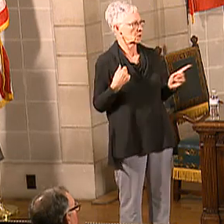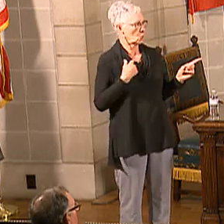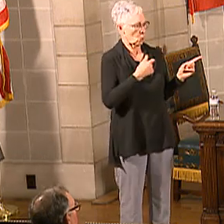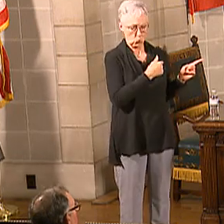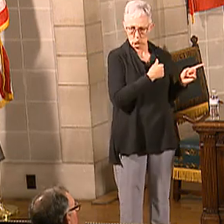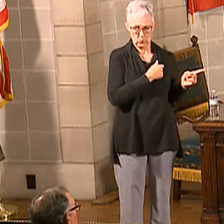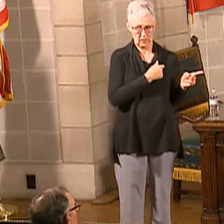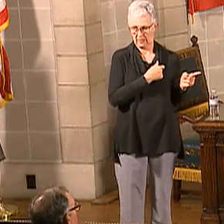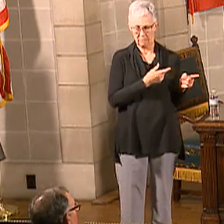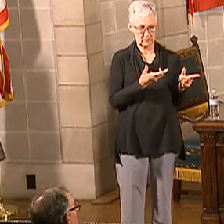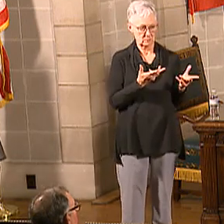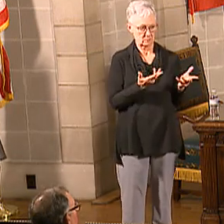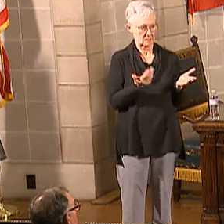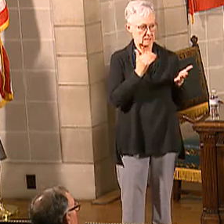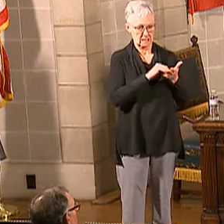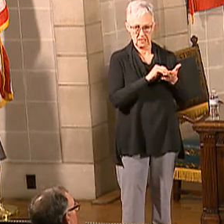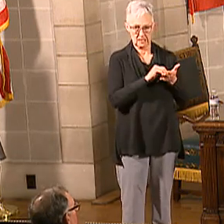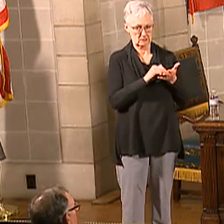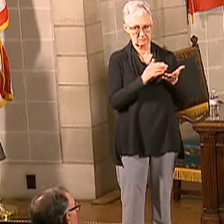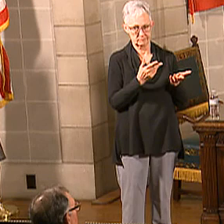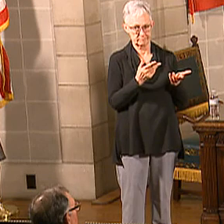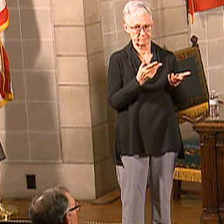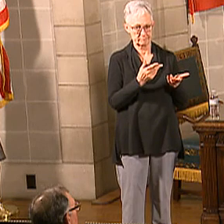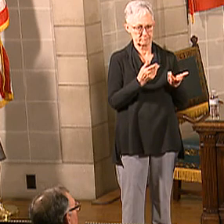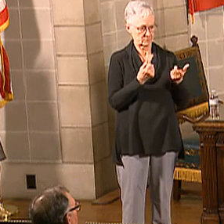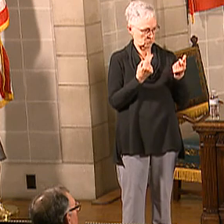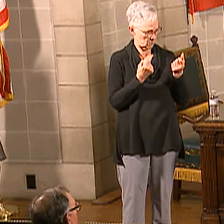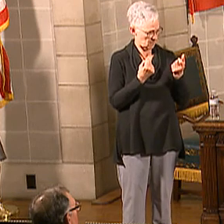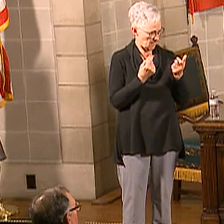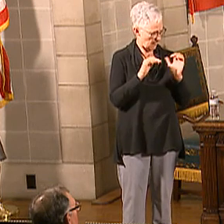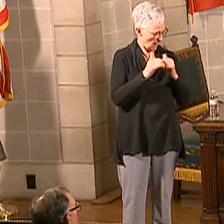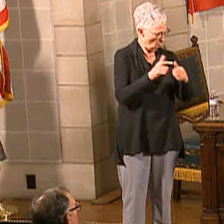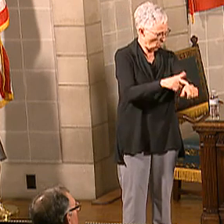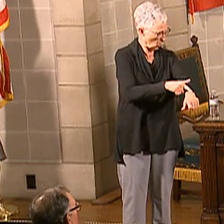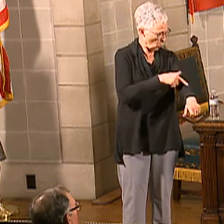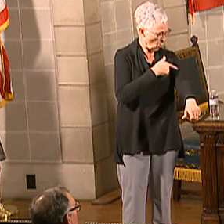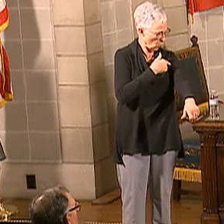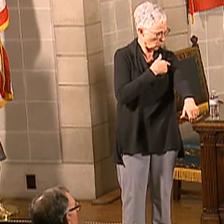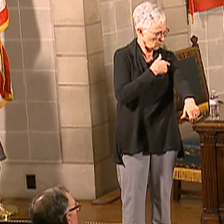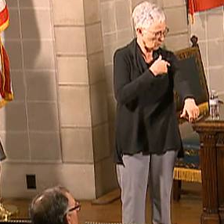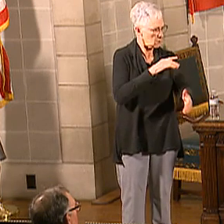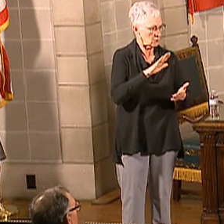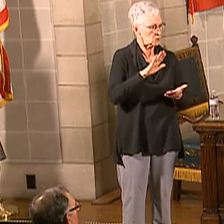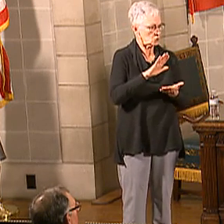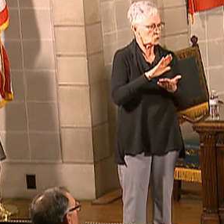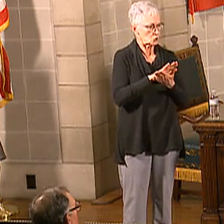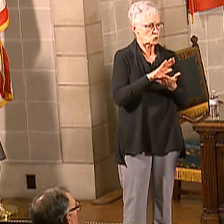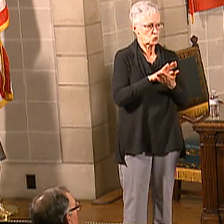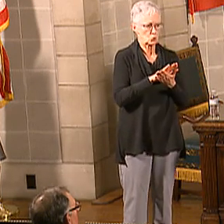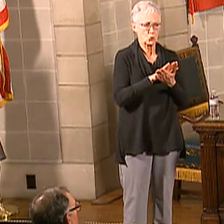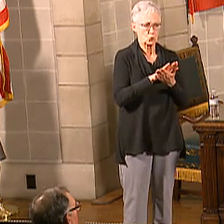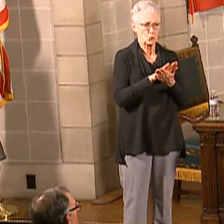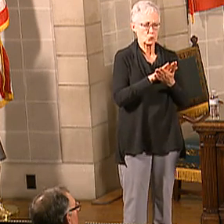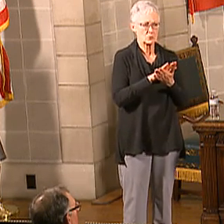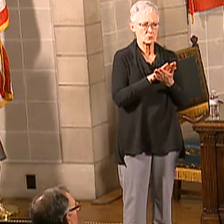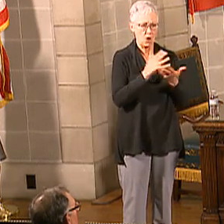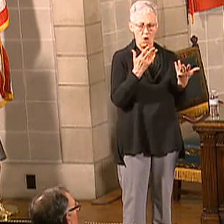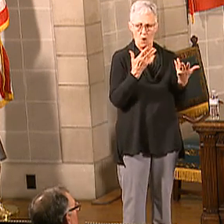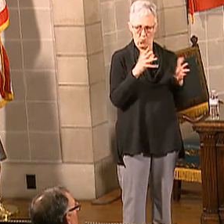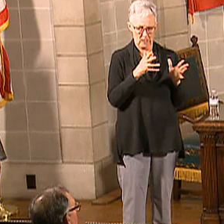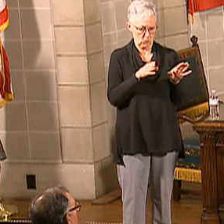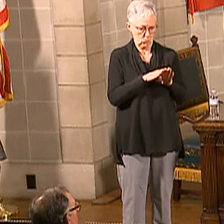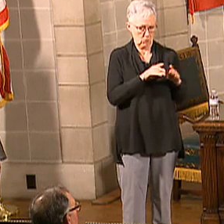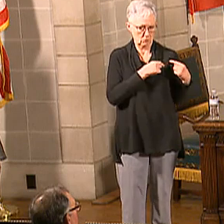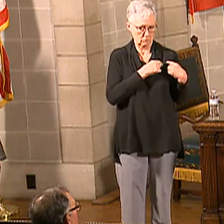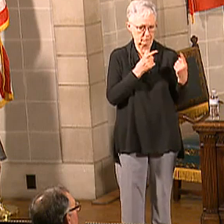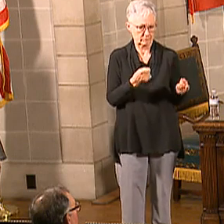schools have been pretty much closed. How long? It's been like at least 3 weeks now? 2 weeks? A full 2 weeks now.